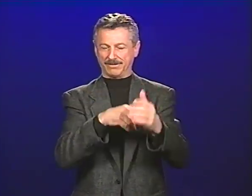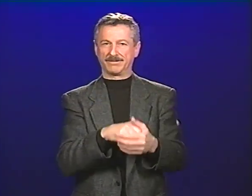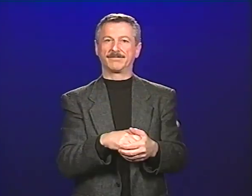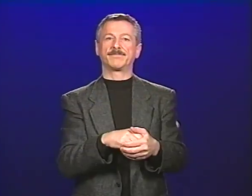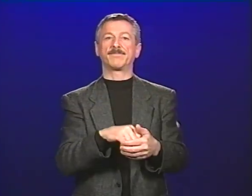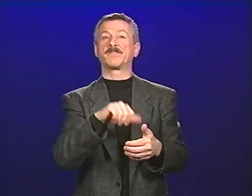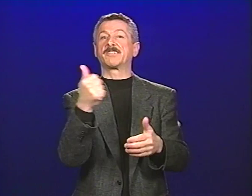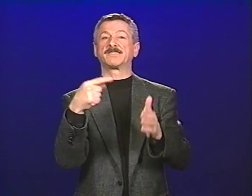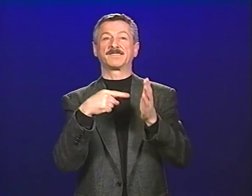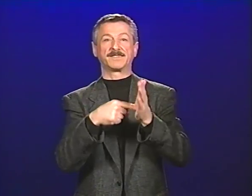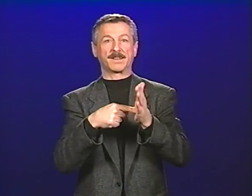tall.